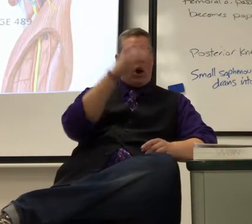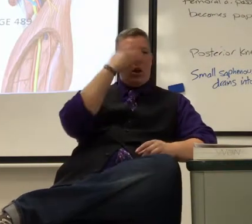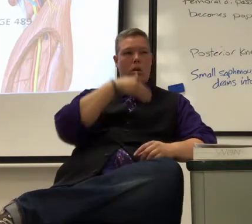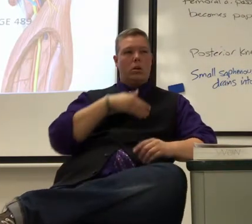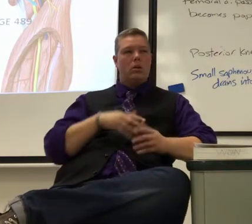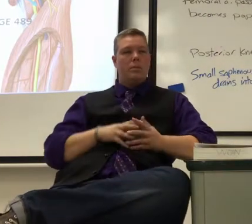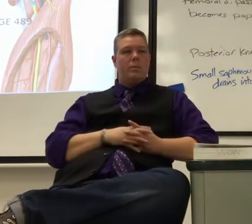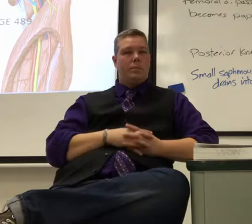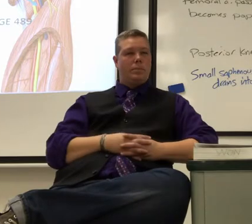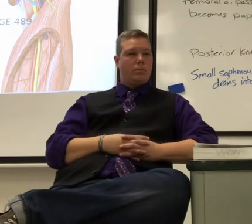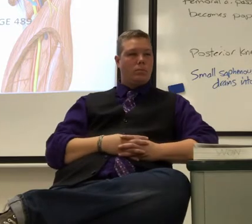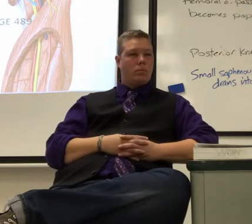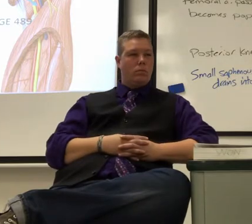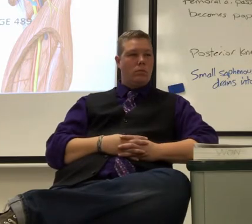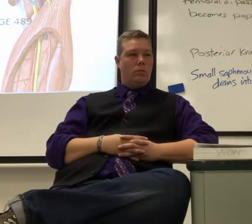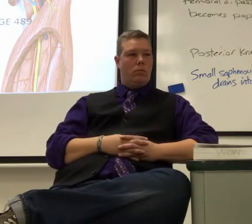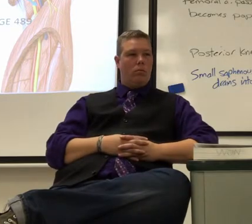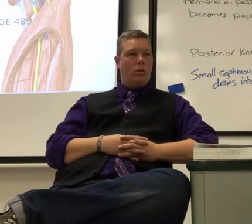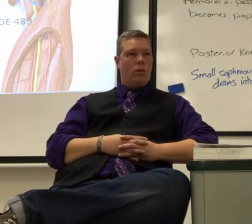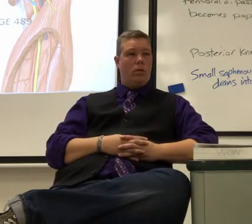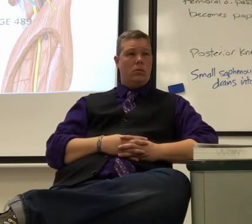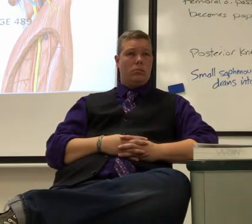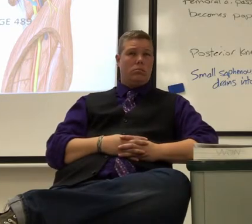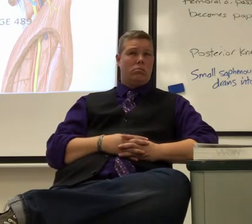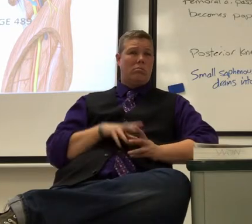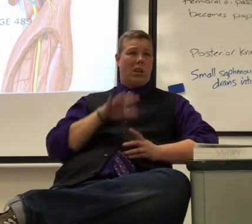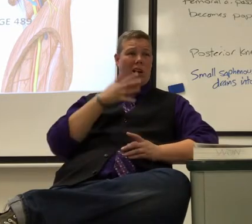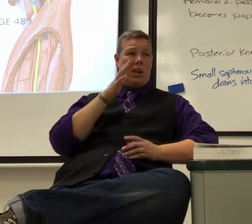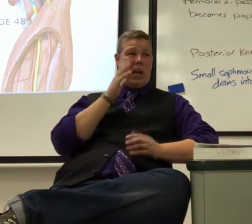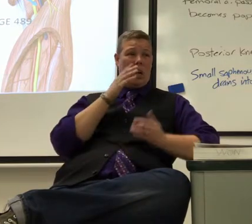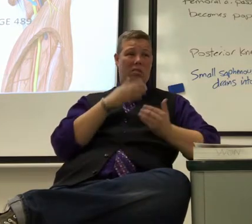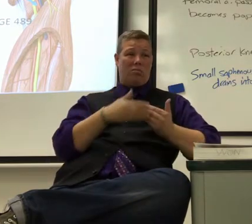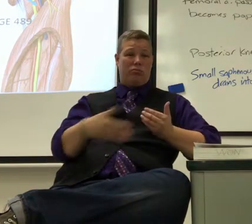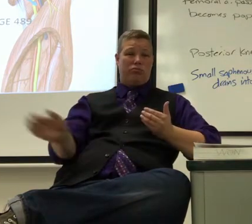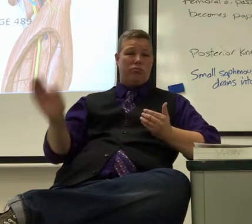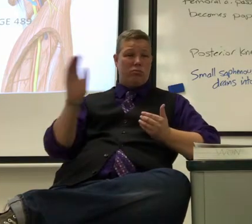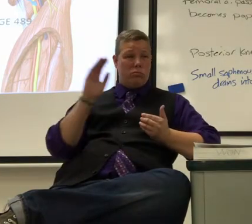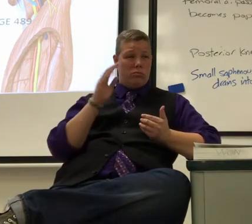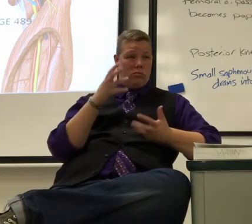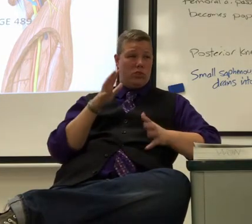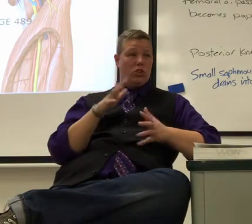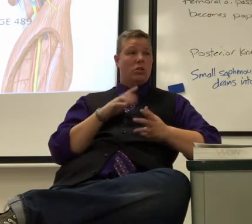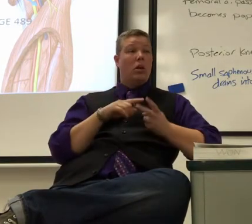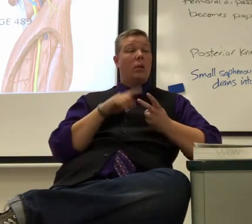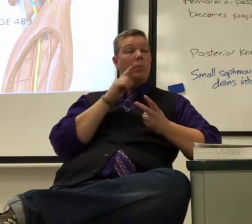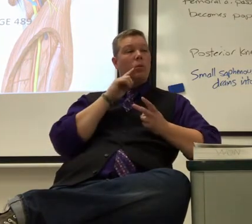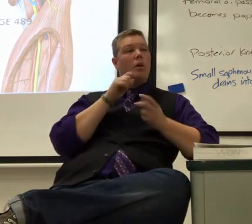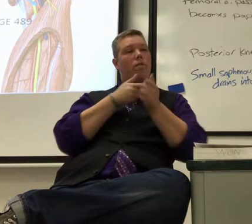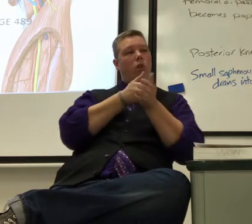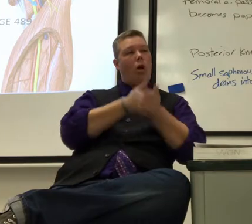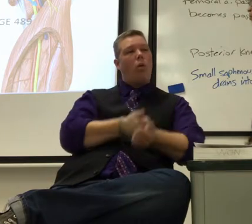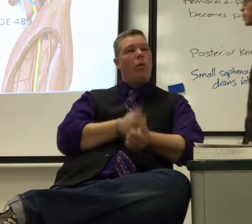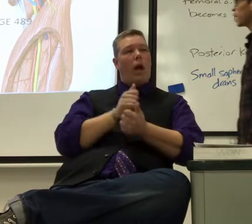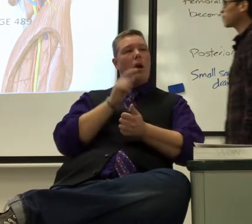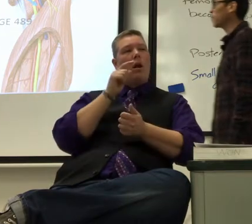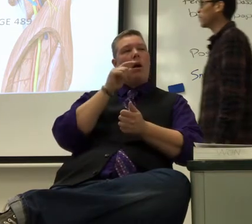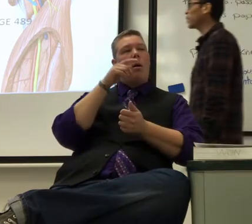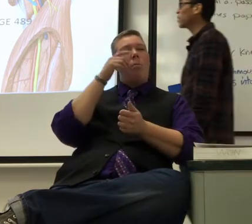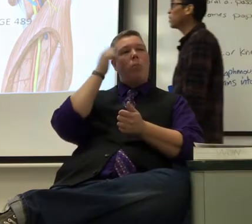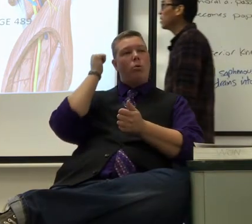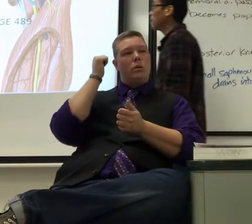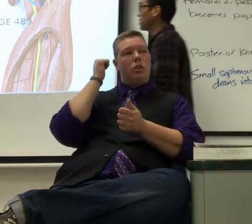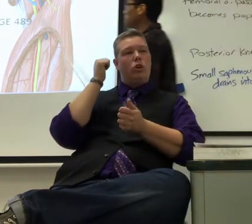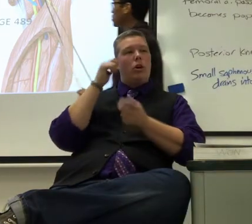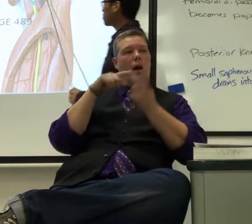That pretty much ends the lower extremity. You can follow the posterior and anterior tibial arteries all the way down to the